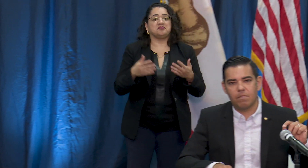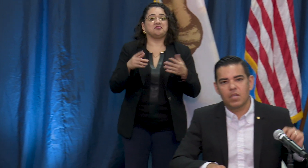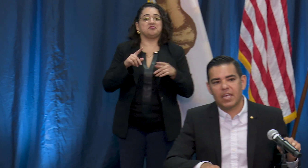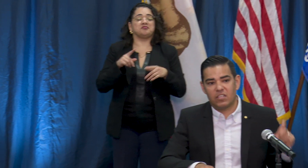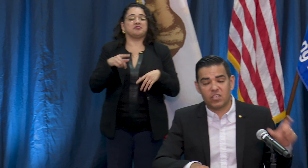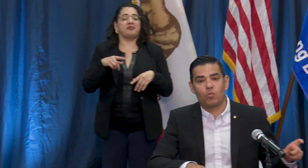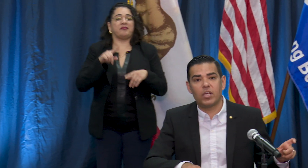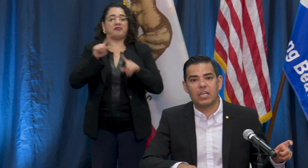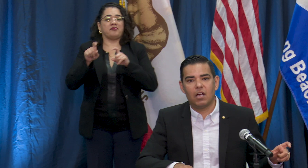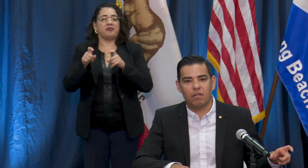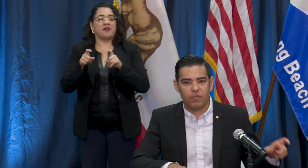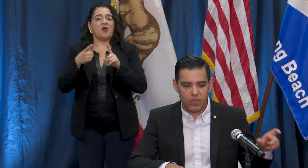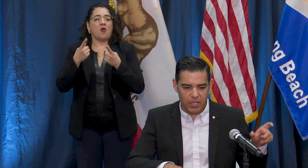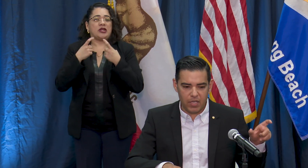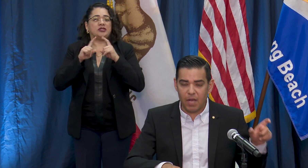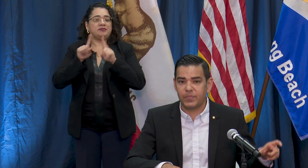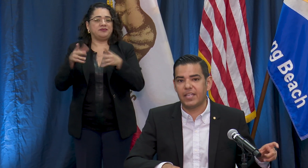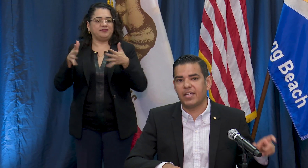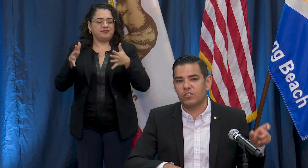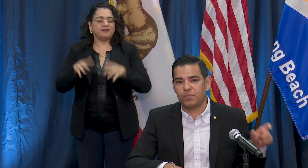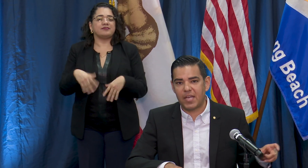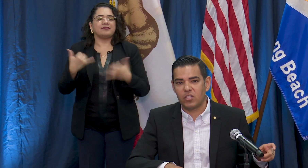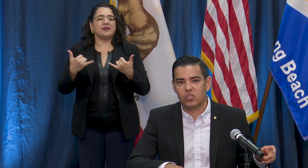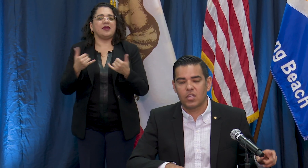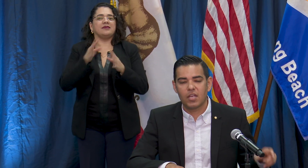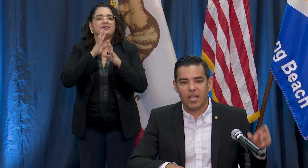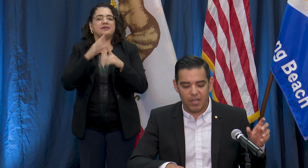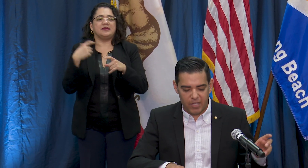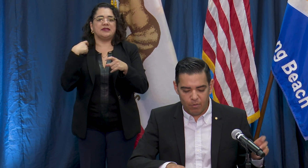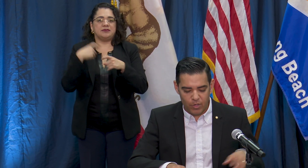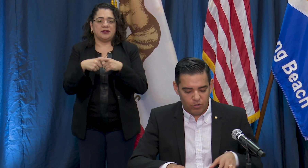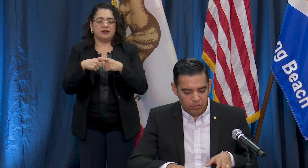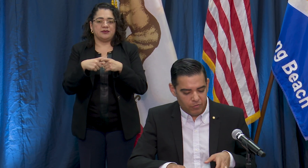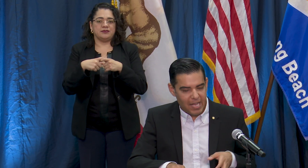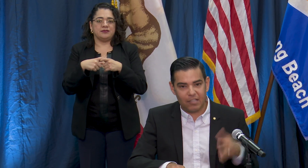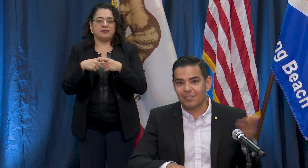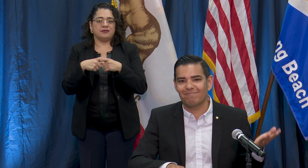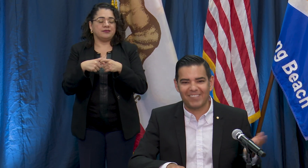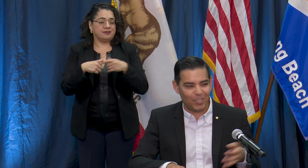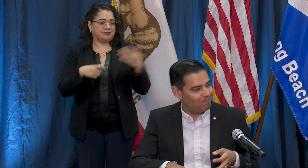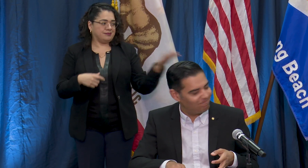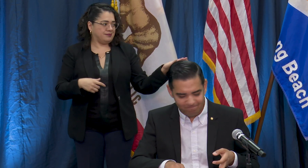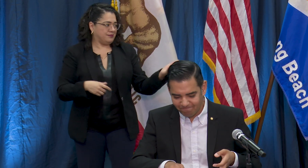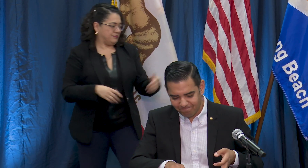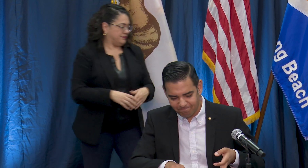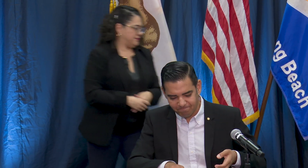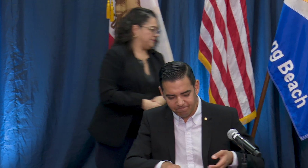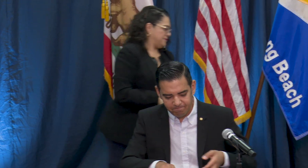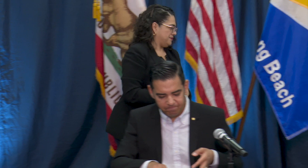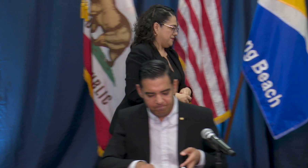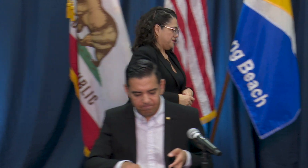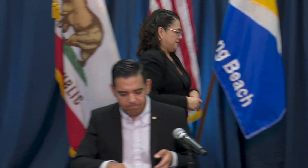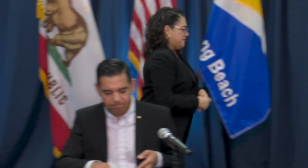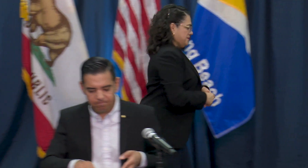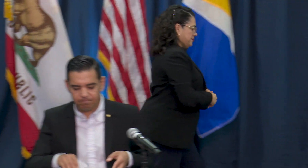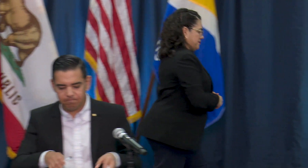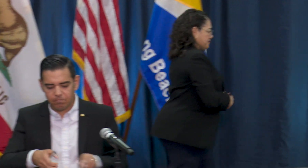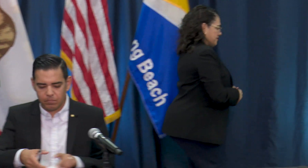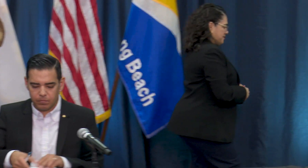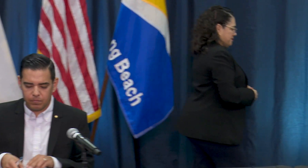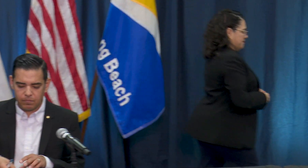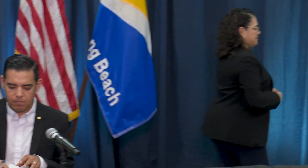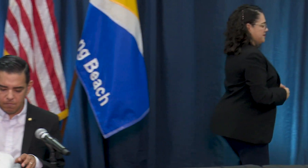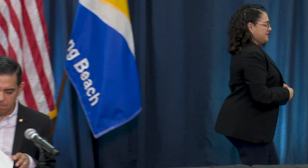have a summary of the update in Spanish. And so I want to turn this over to Alice. Thank you.